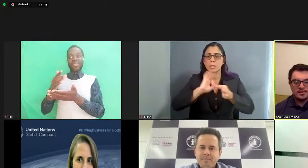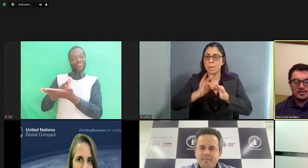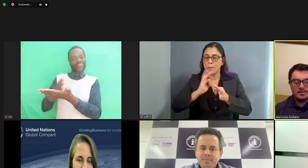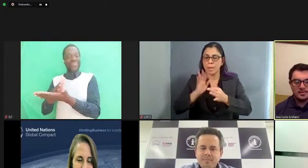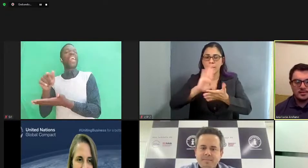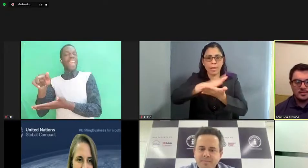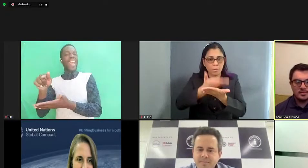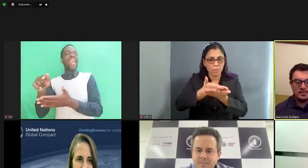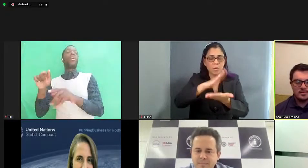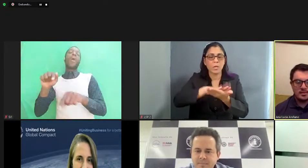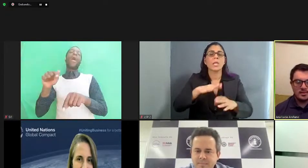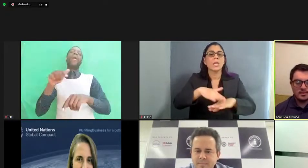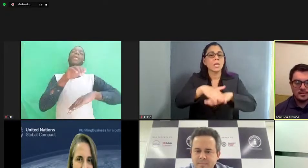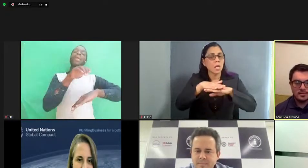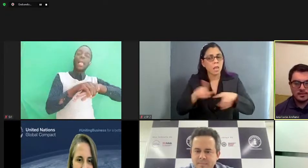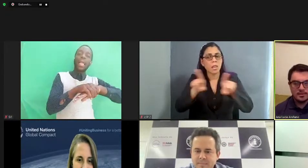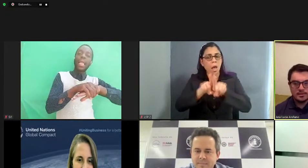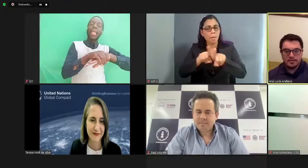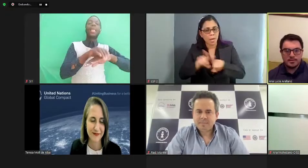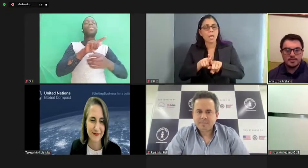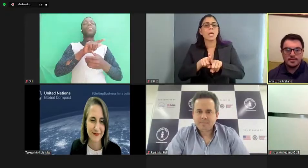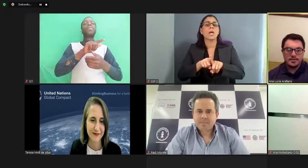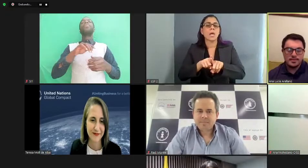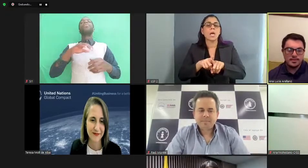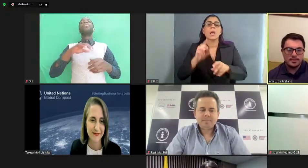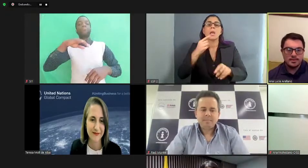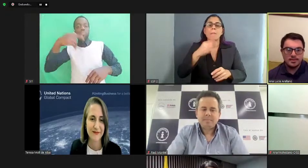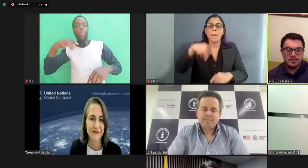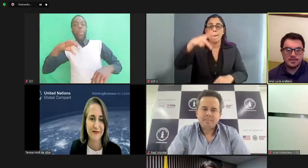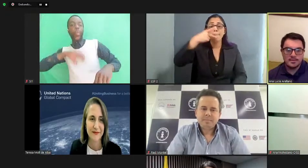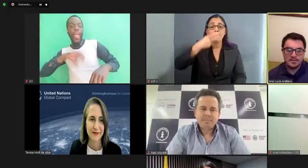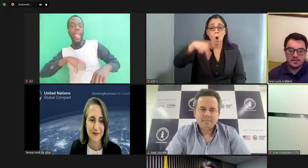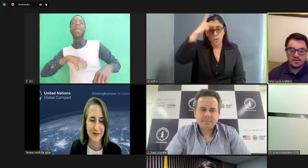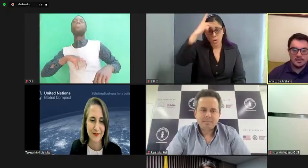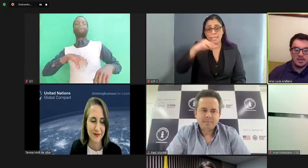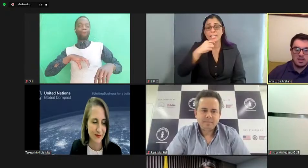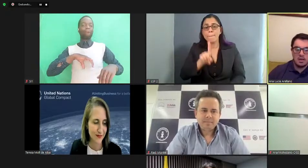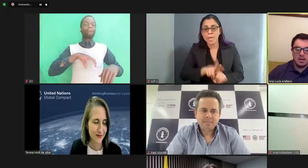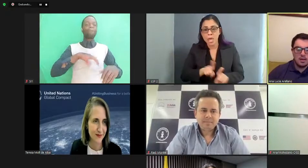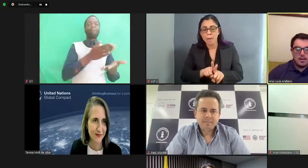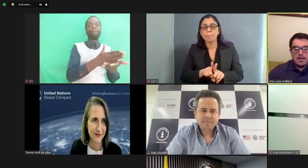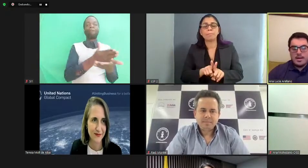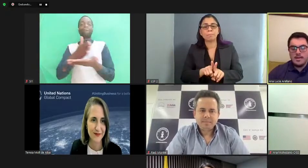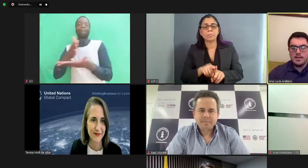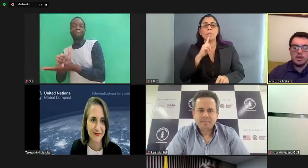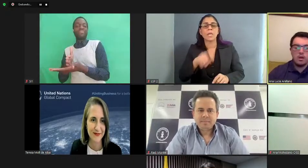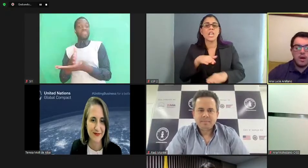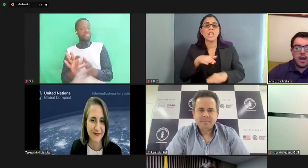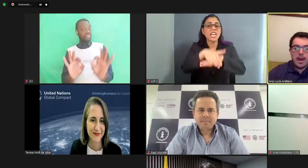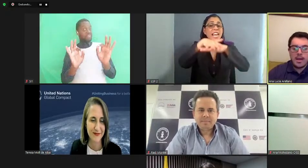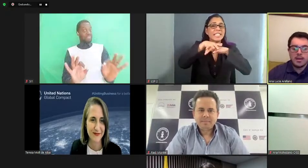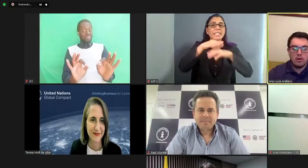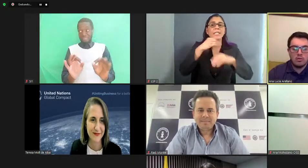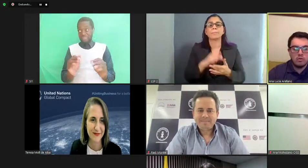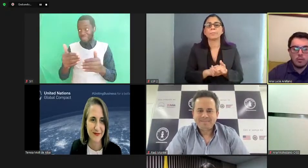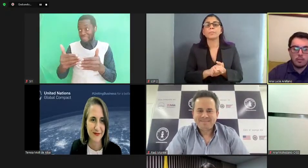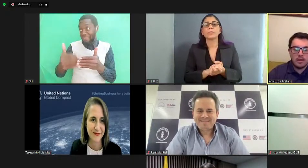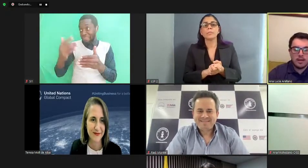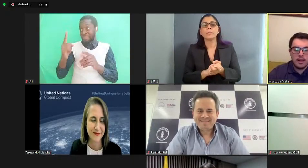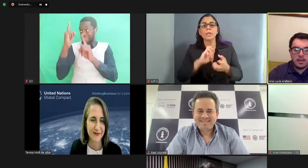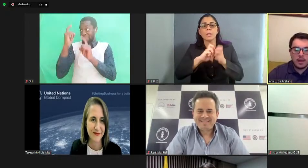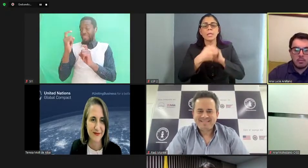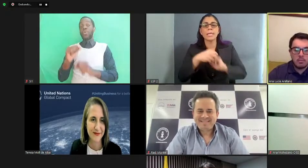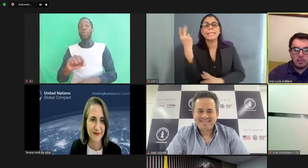support us with the translation into english also into portuguese so what if we just begin